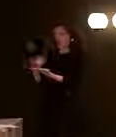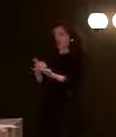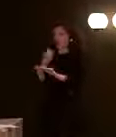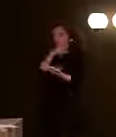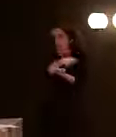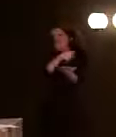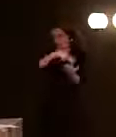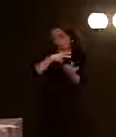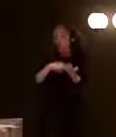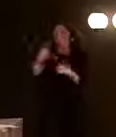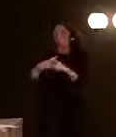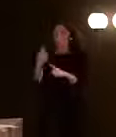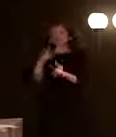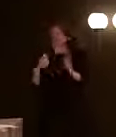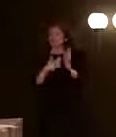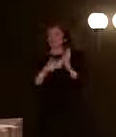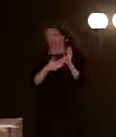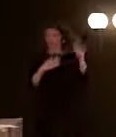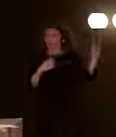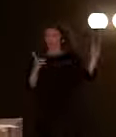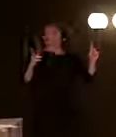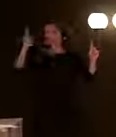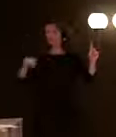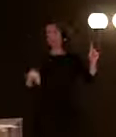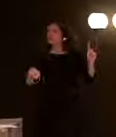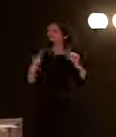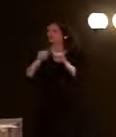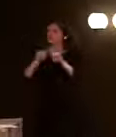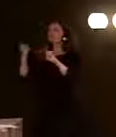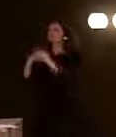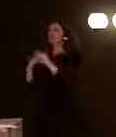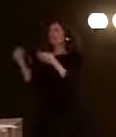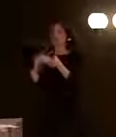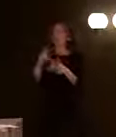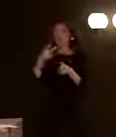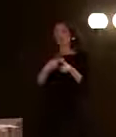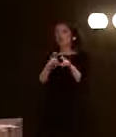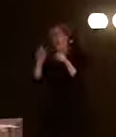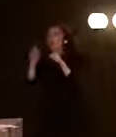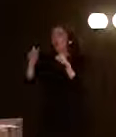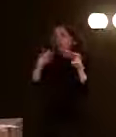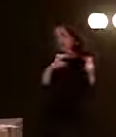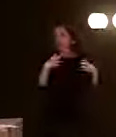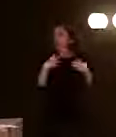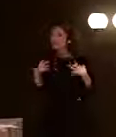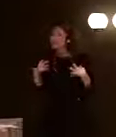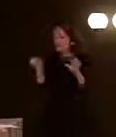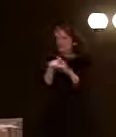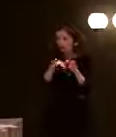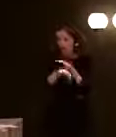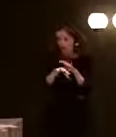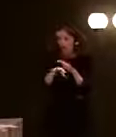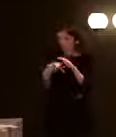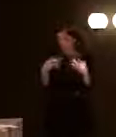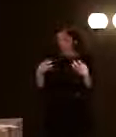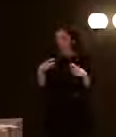It's something we did in PE with 1st grade students, because one of the skills they need to develop